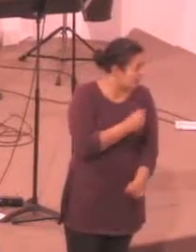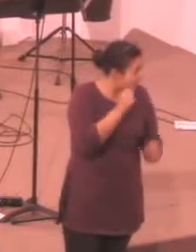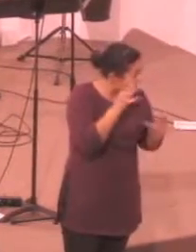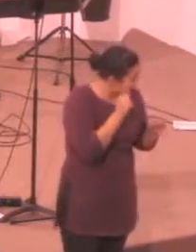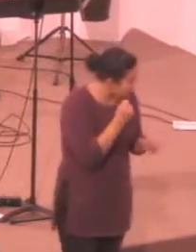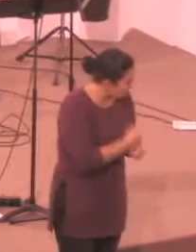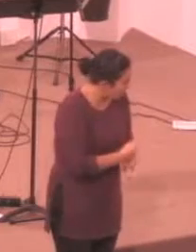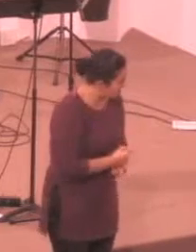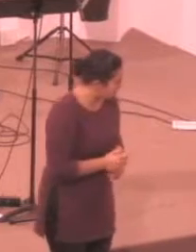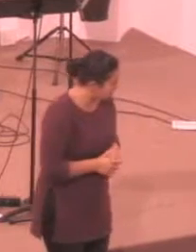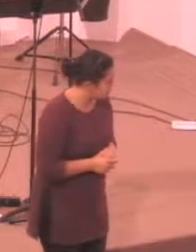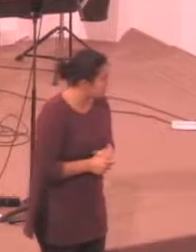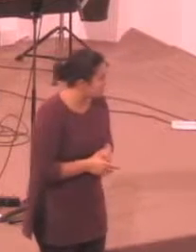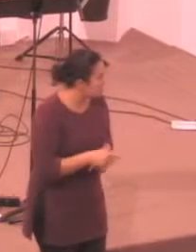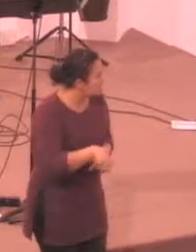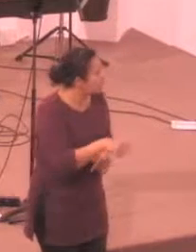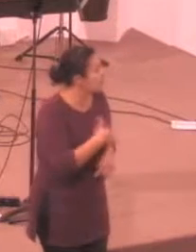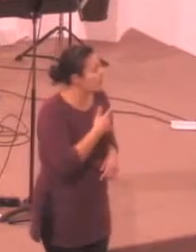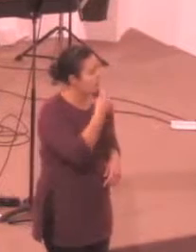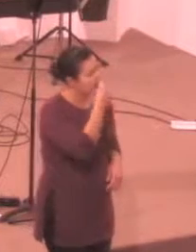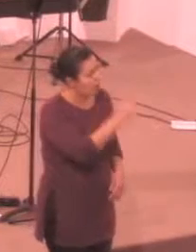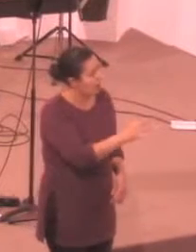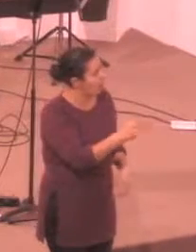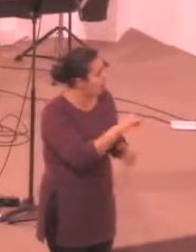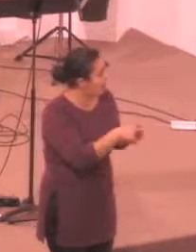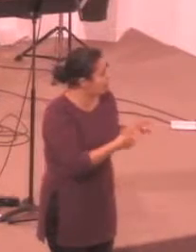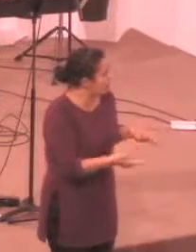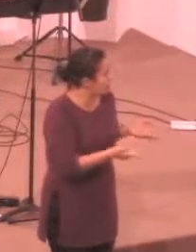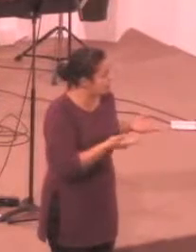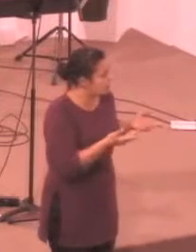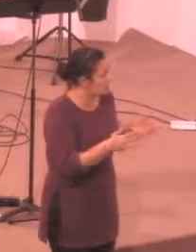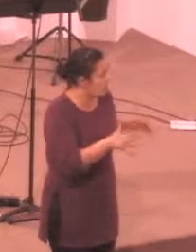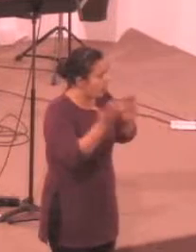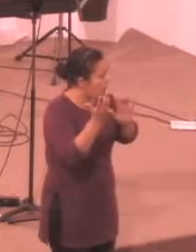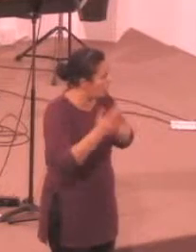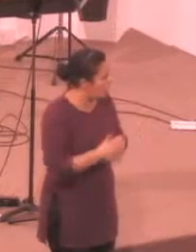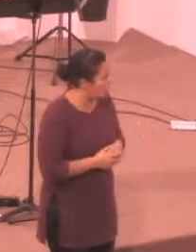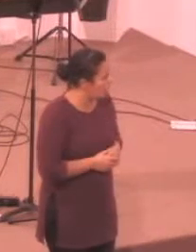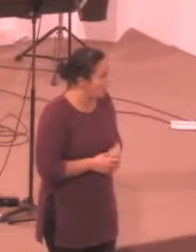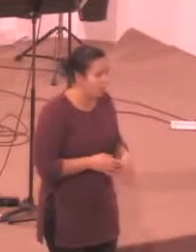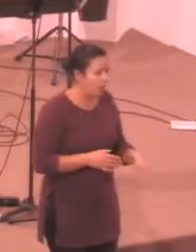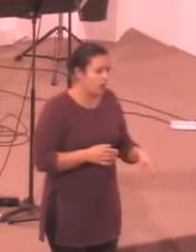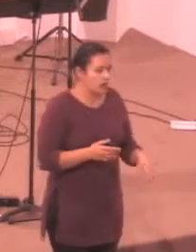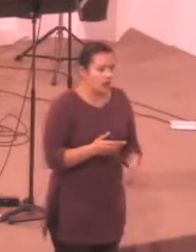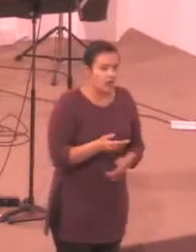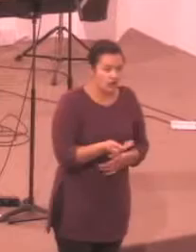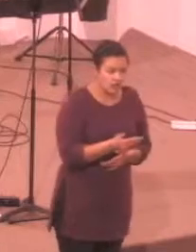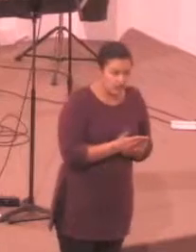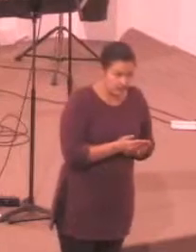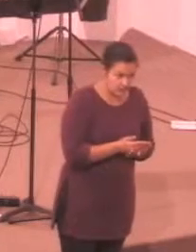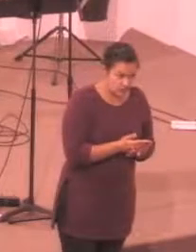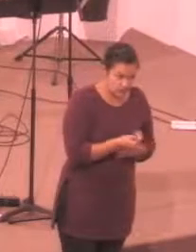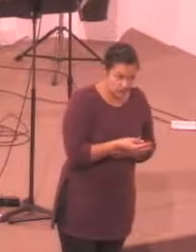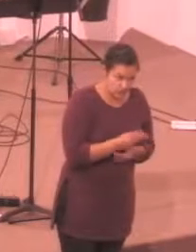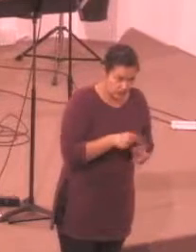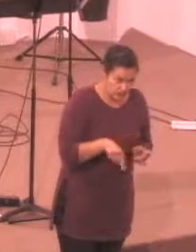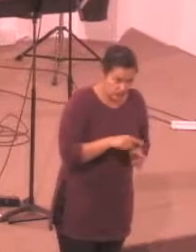Any of you get pissed when things go wrong? Oh, you're all lying. There's only a few people telling the truth here.